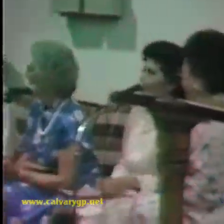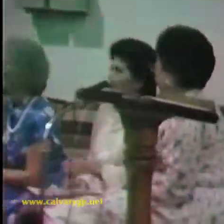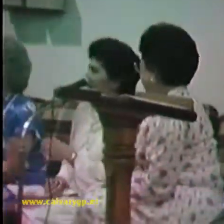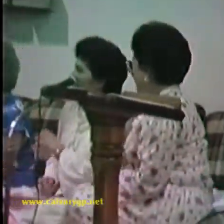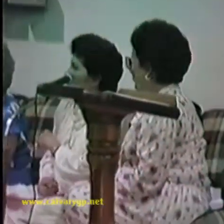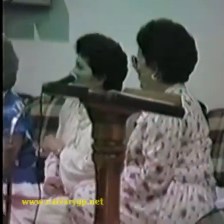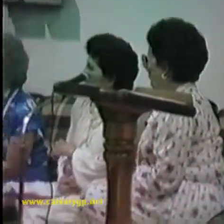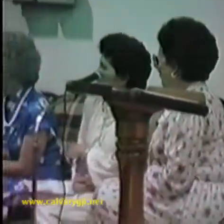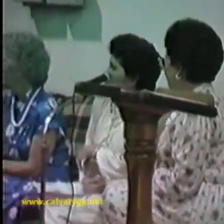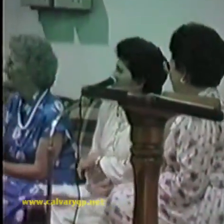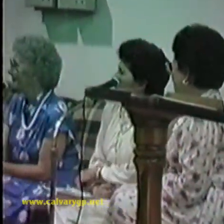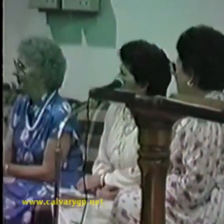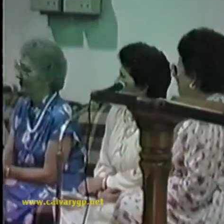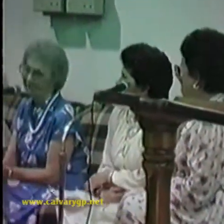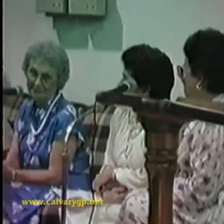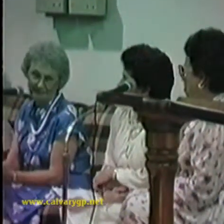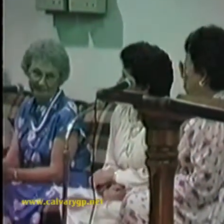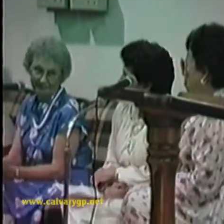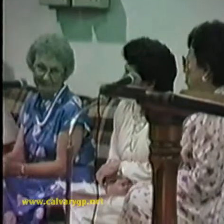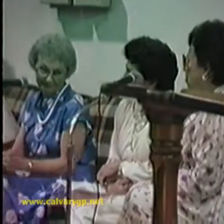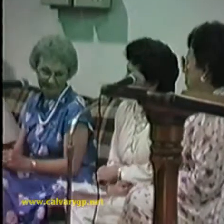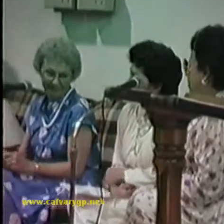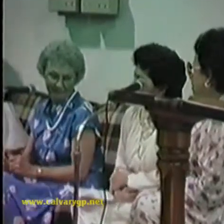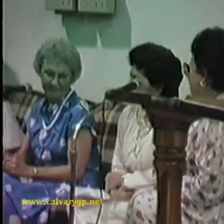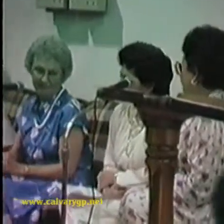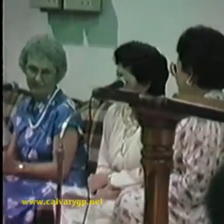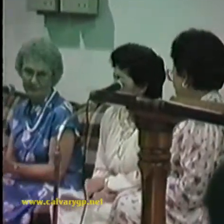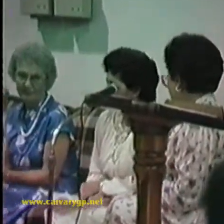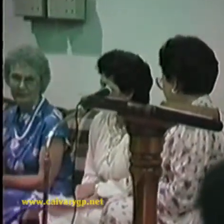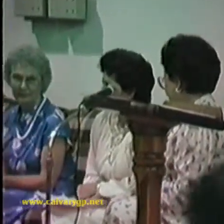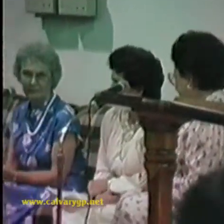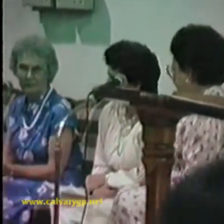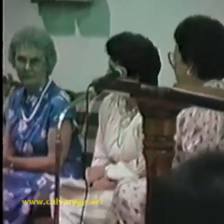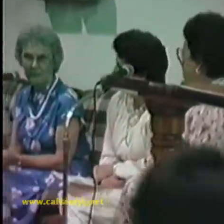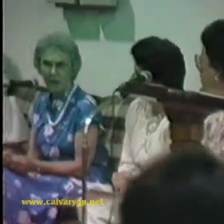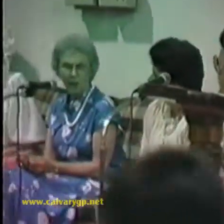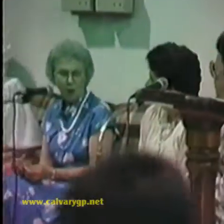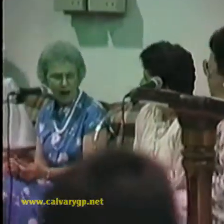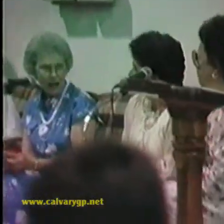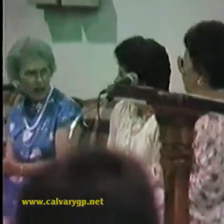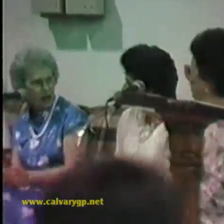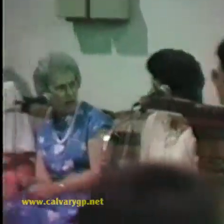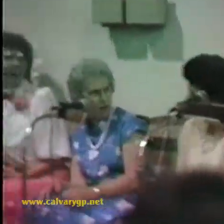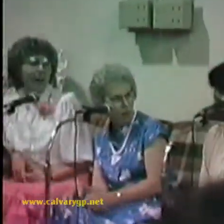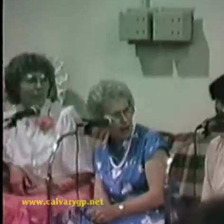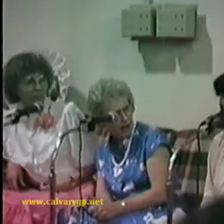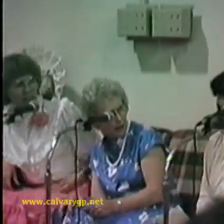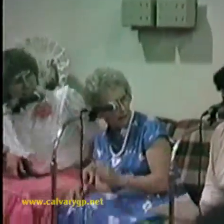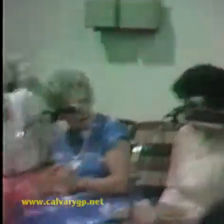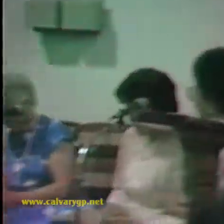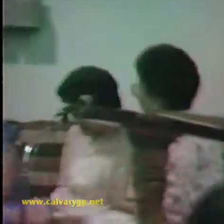I know they do, but you know, I'm really worried about her. Why? Well,